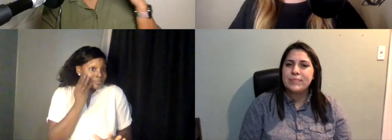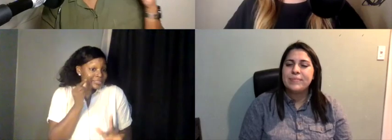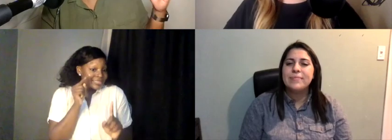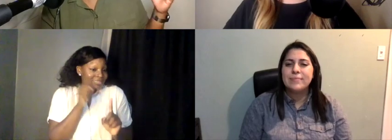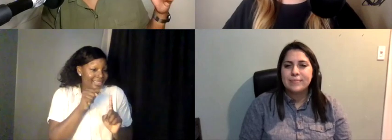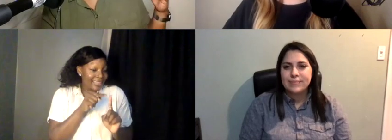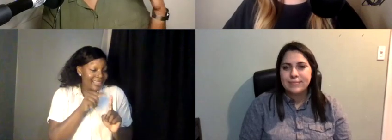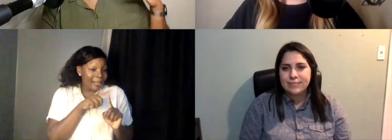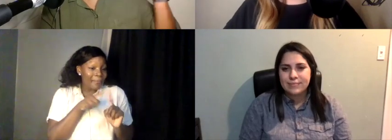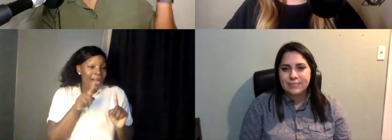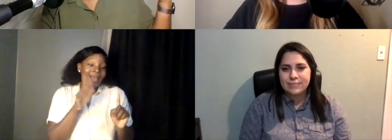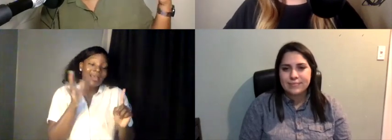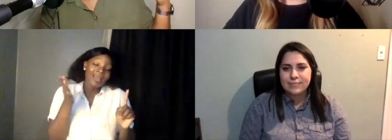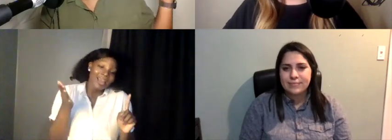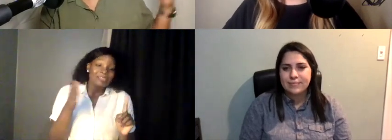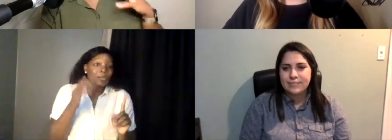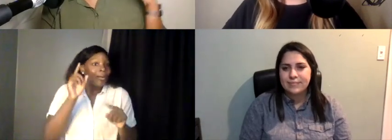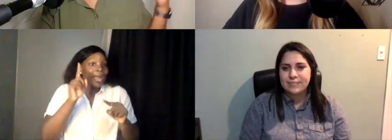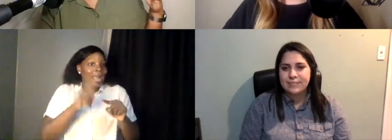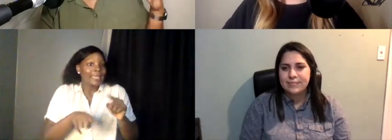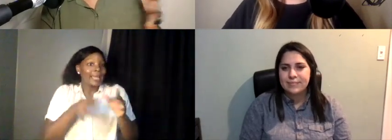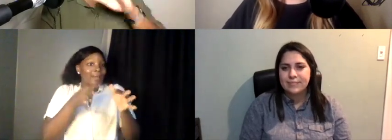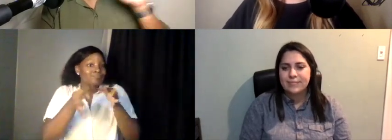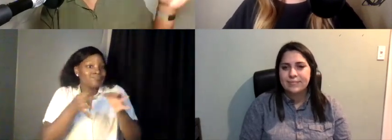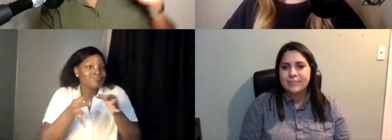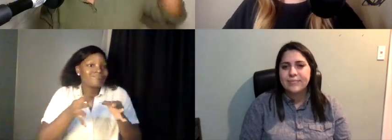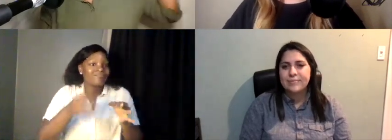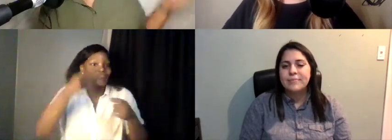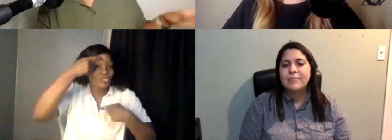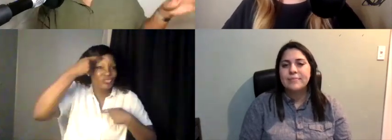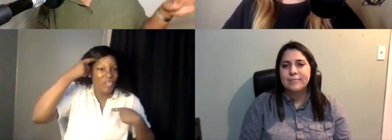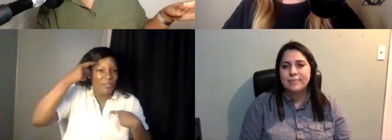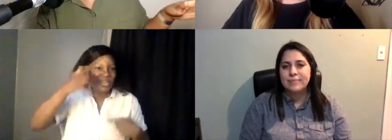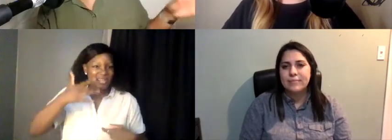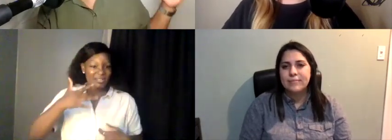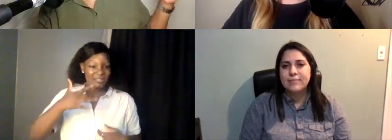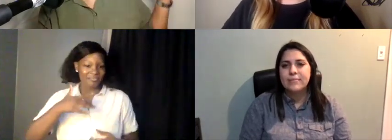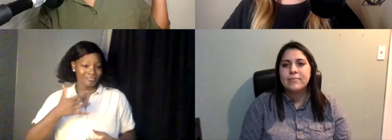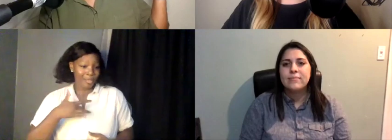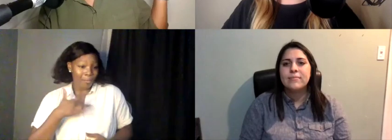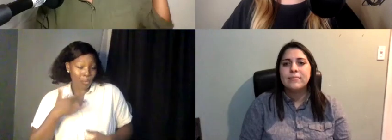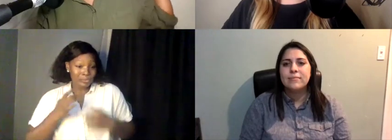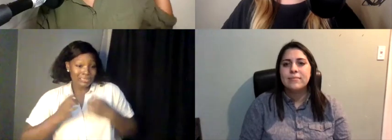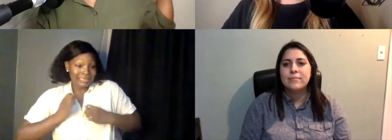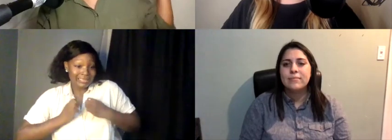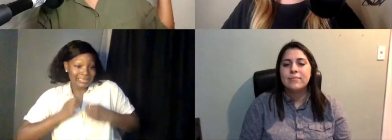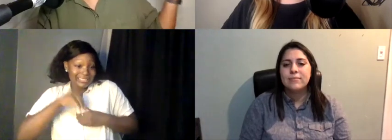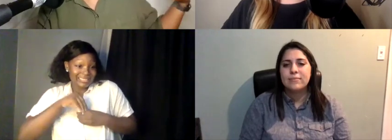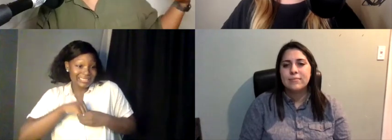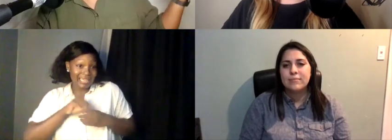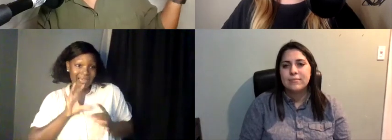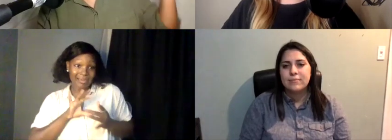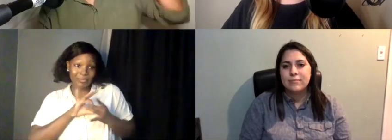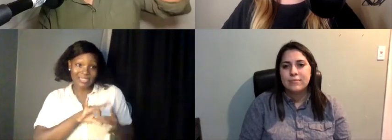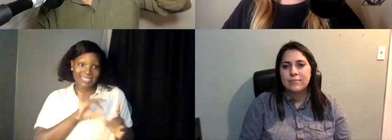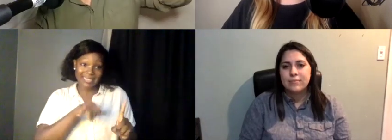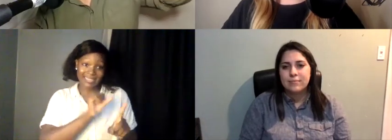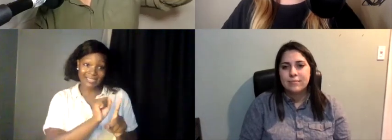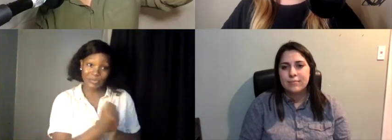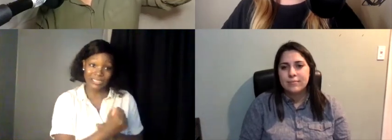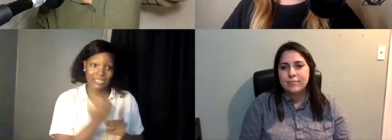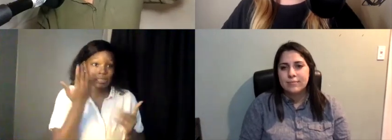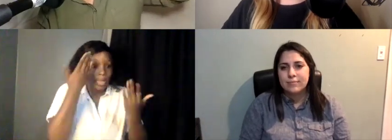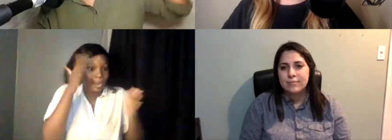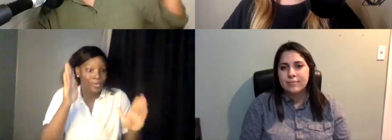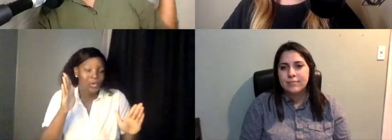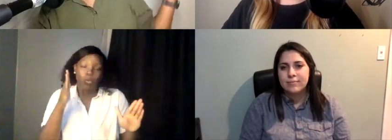emotional baggage and, like, trauma and shit that goes with it. I won't comment on that, because that, I'm sure it fucking sucks, right, to have this